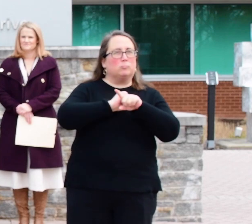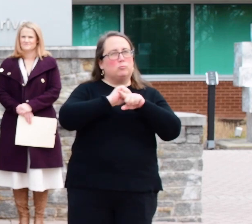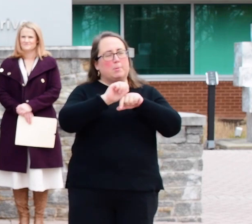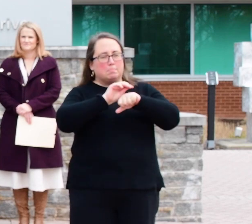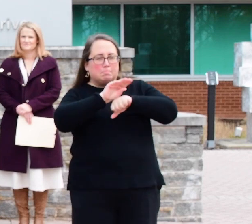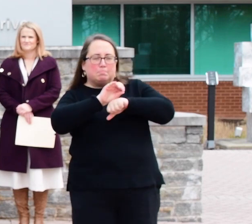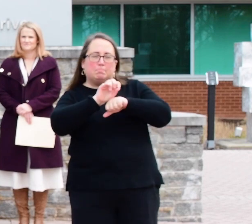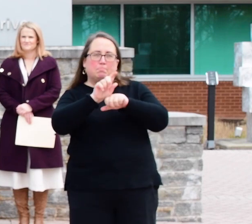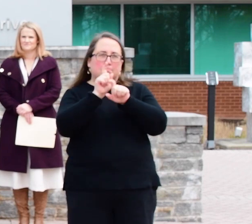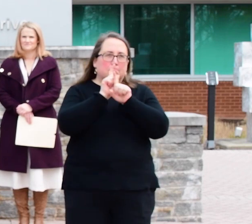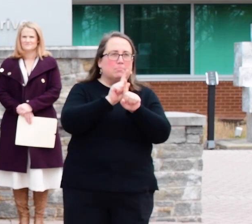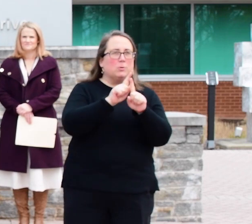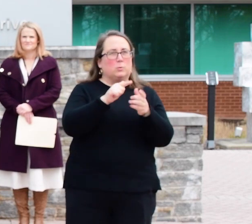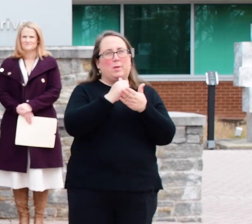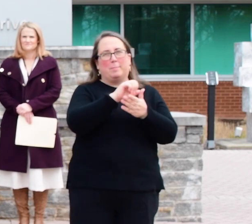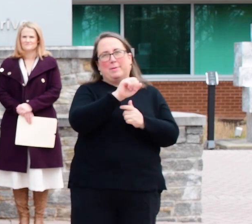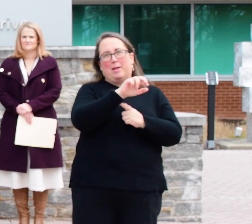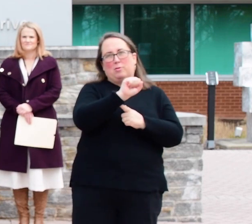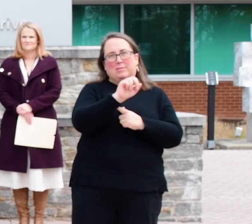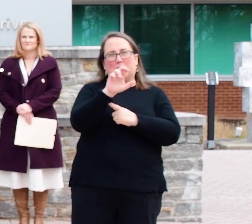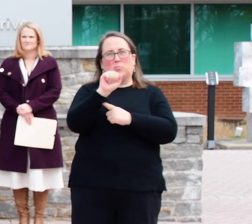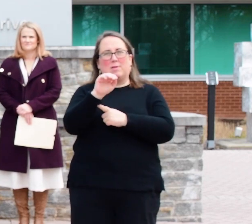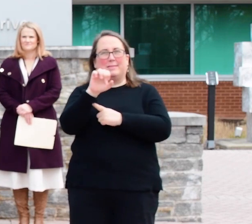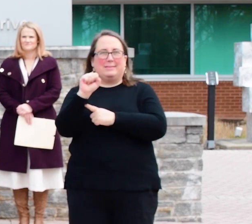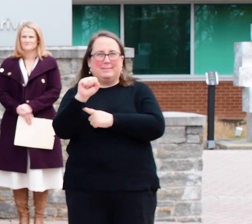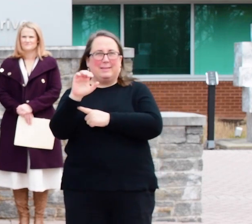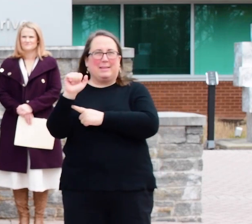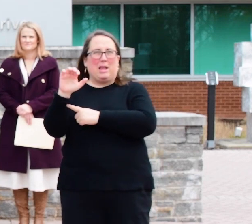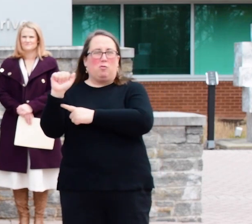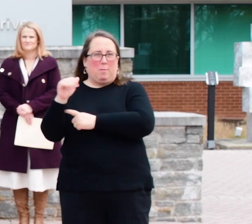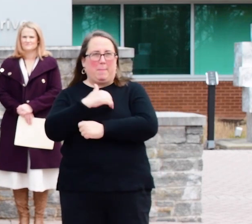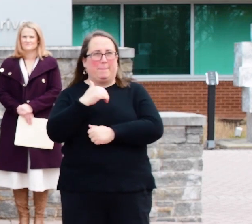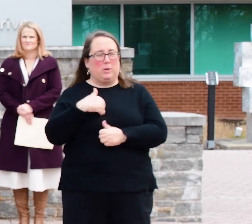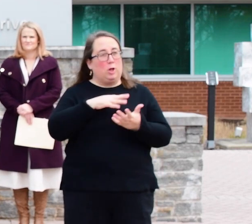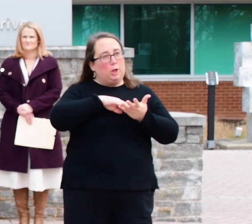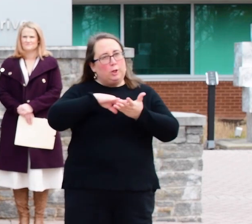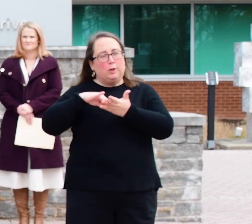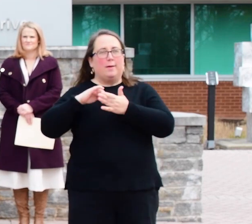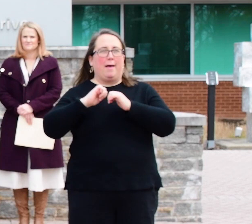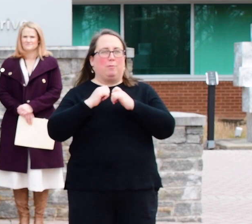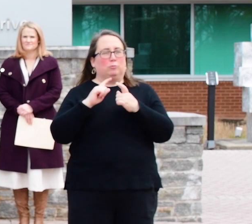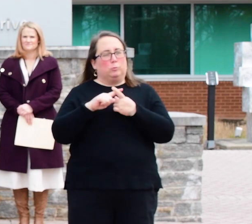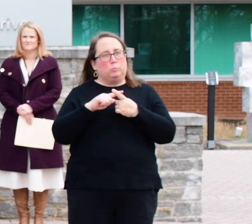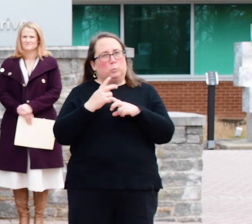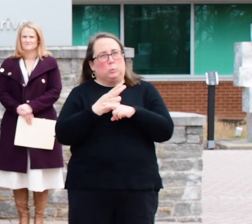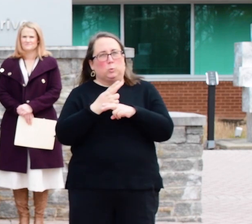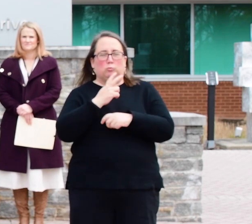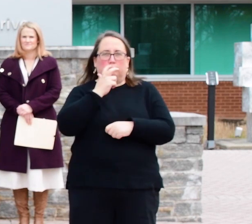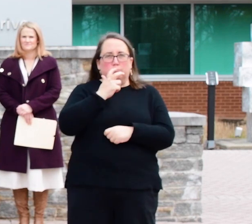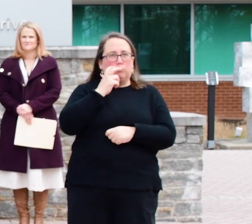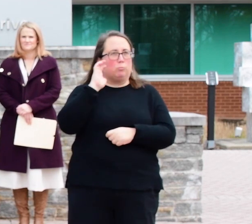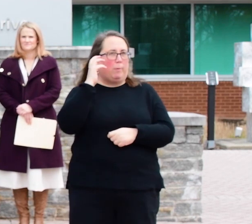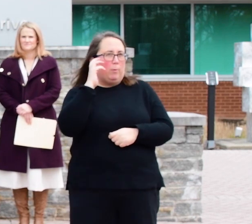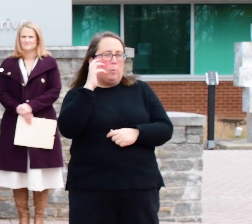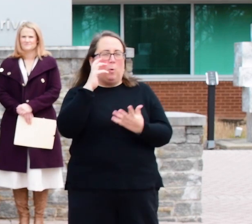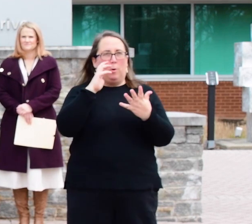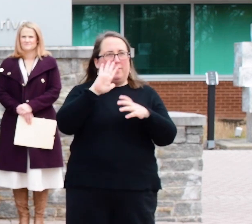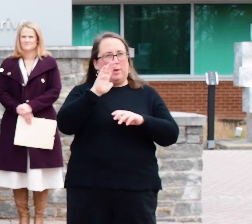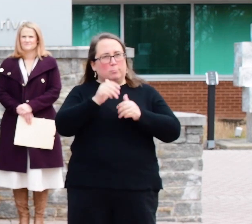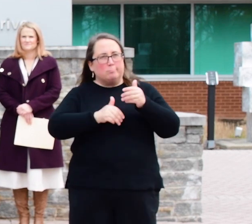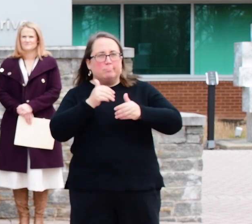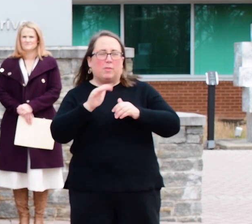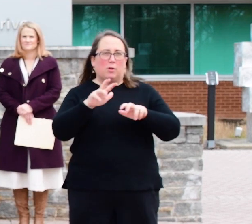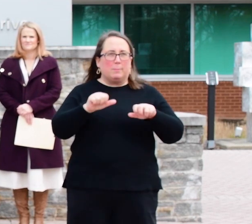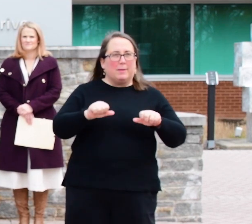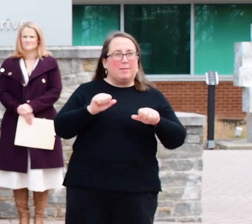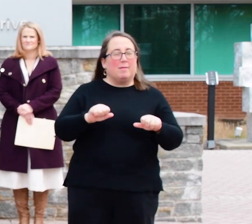guides to help ARES and RACES and CARA members learn about amateur radio capabilities and procedures.